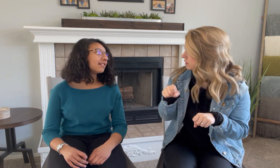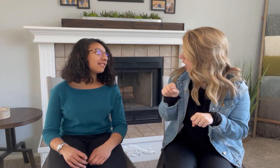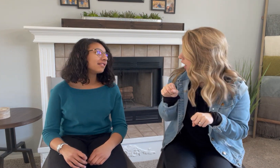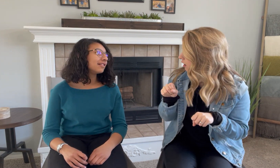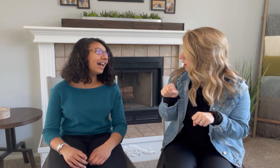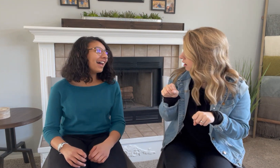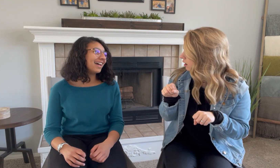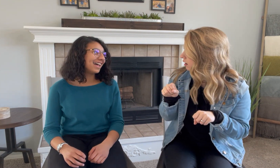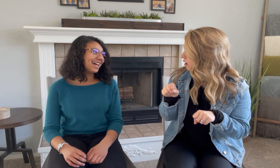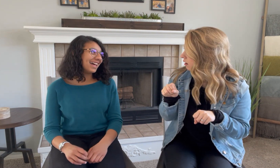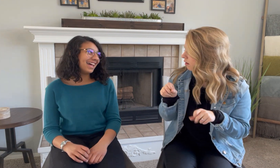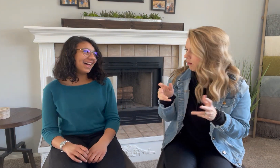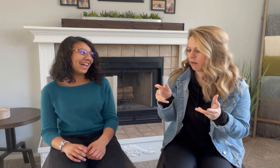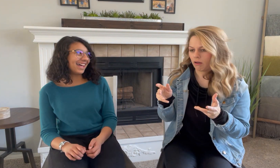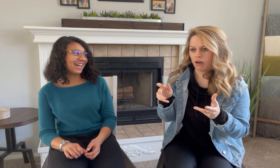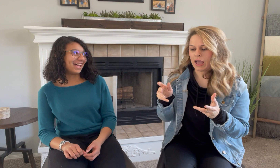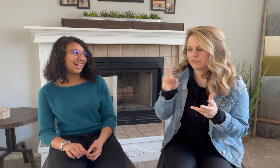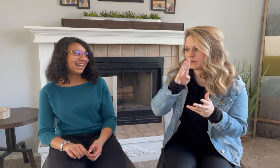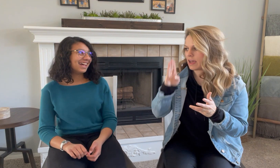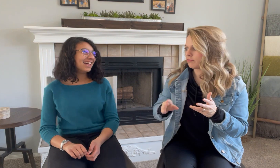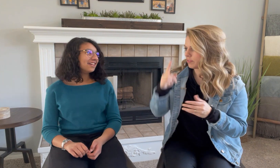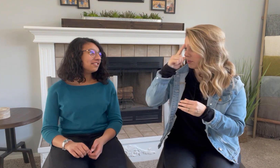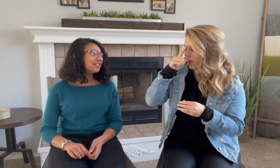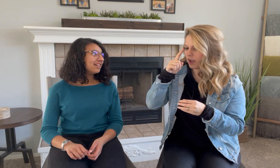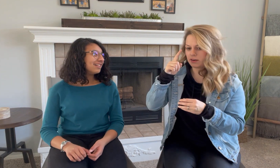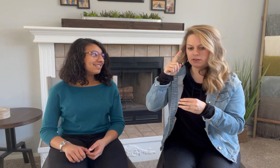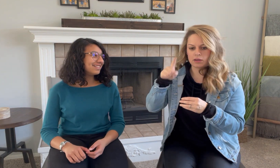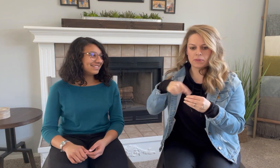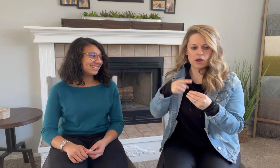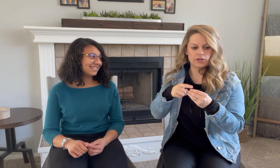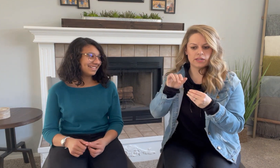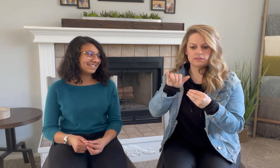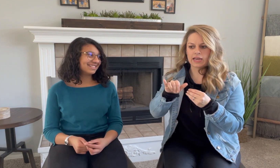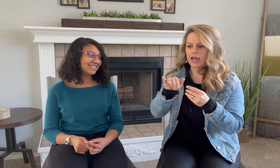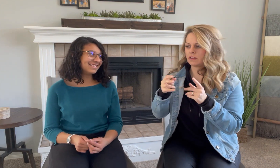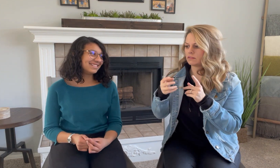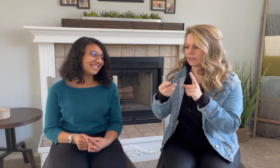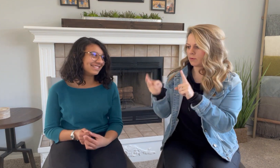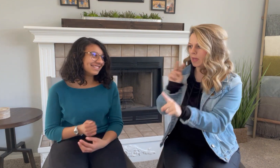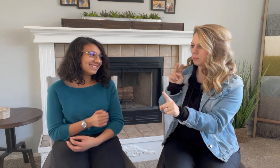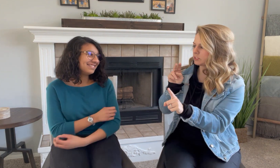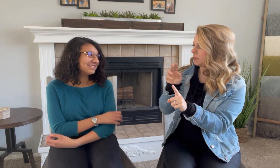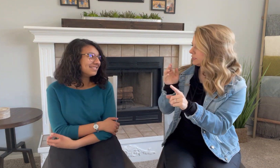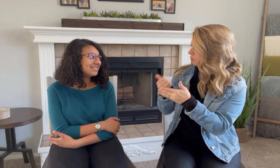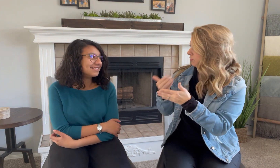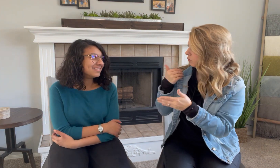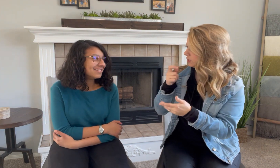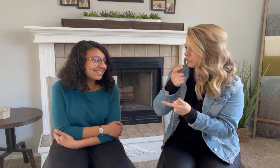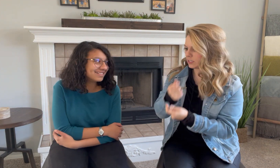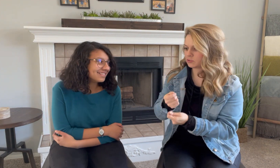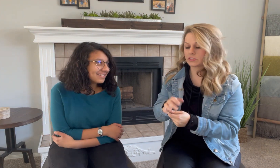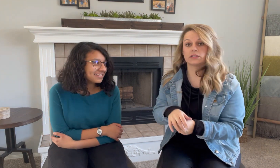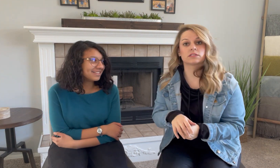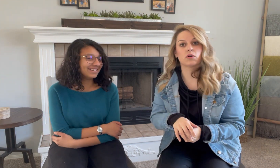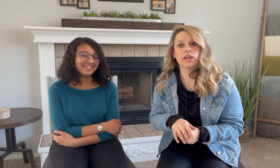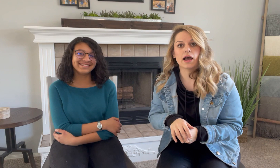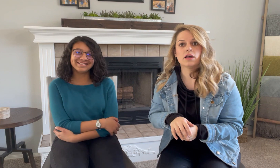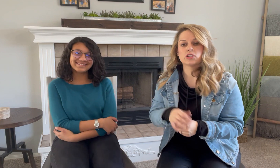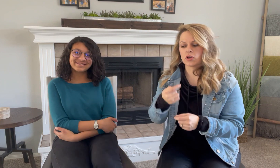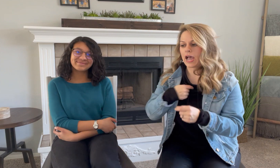Yeah. I've never thought about it from that perspective before. That's interesting. So yeah, so I'm